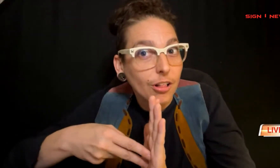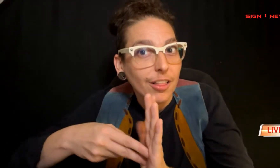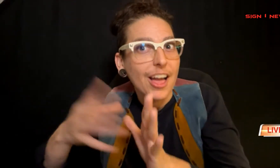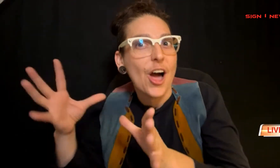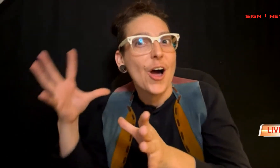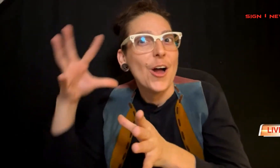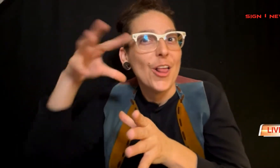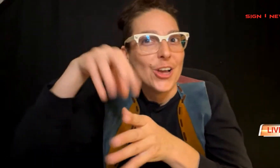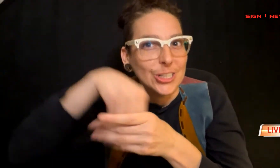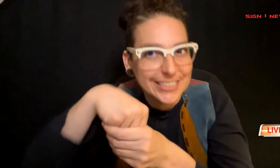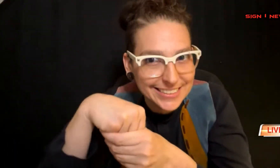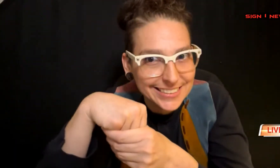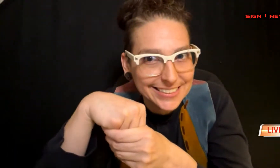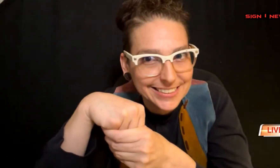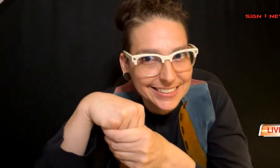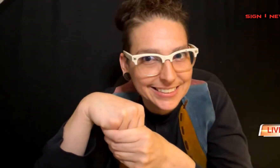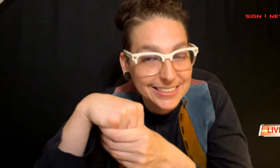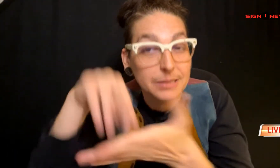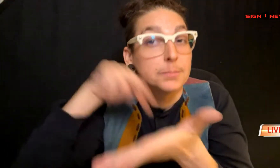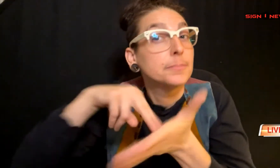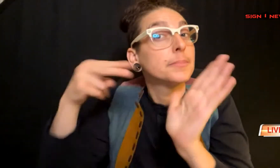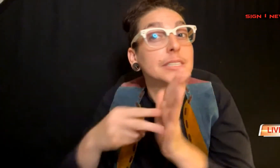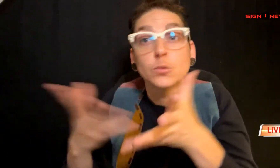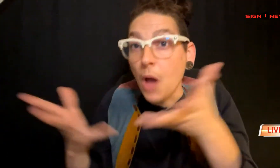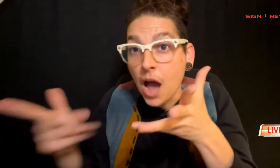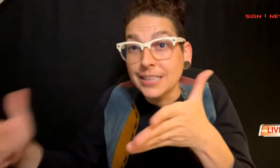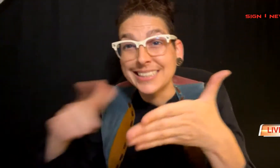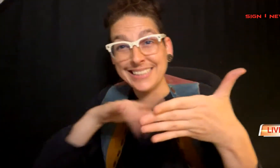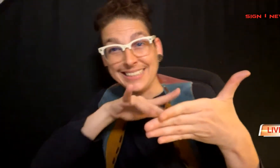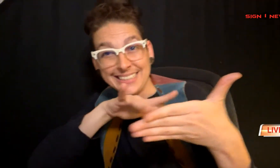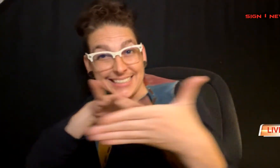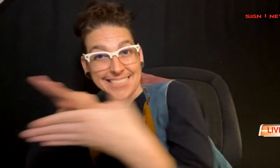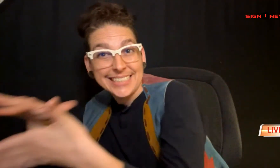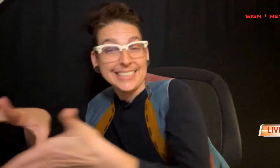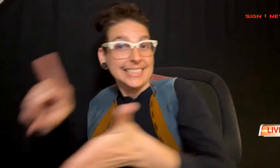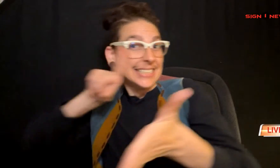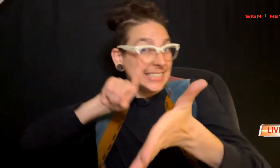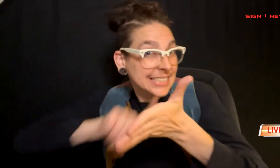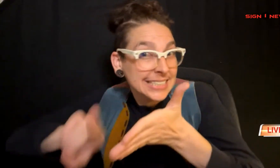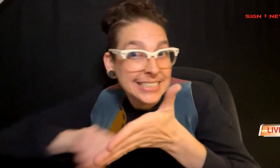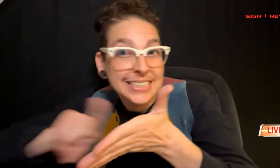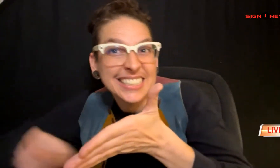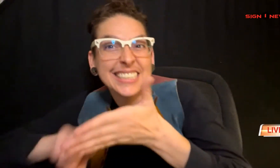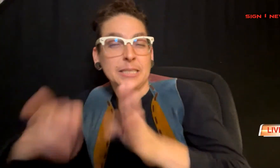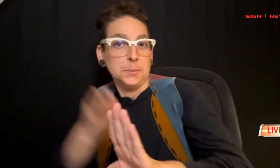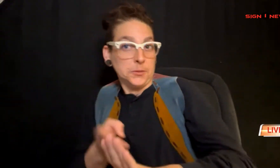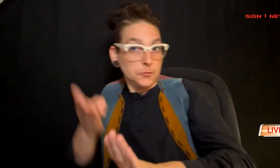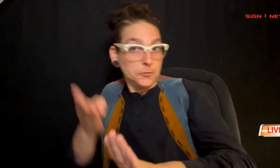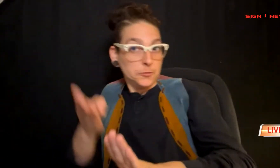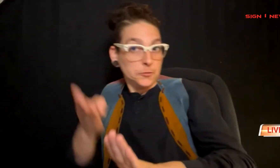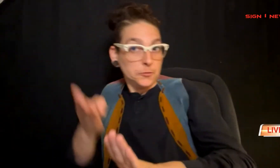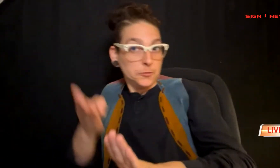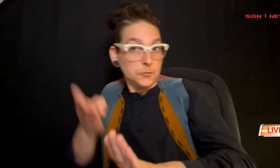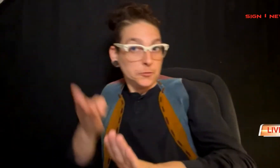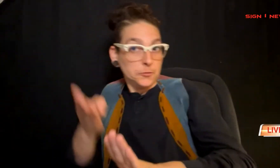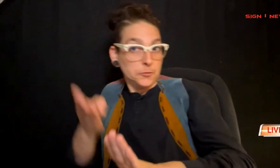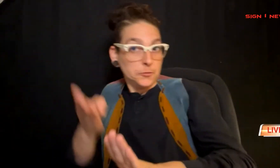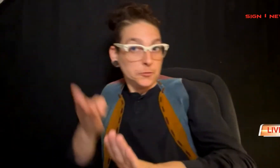So, especially for hearing people who intentionally include the deaf community. They've done their research, they've definitely